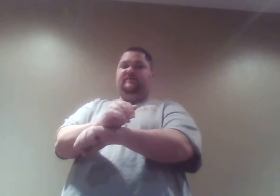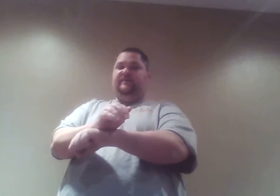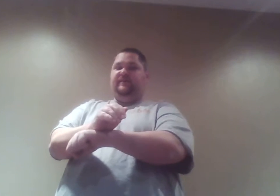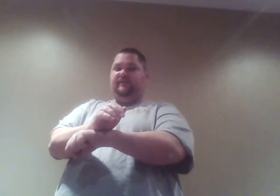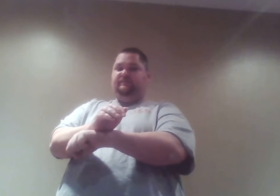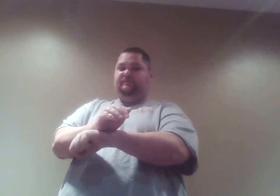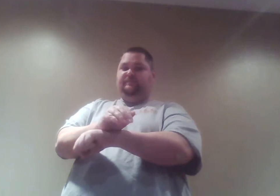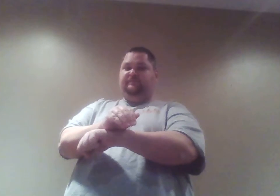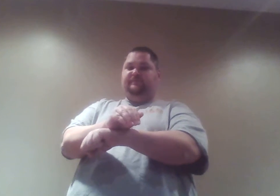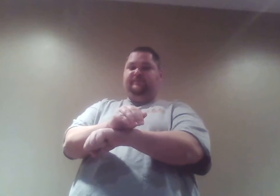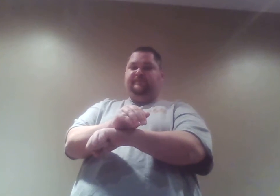Tonight,